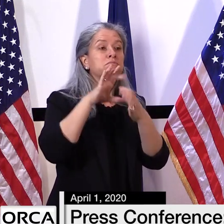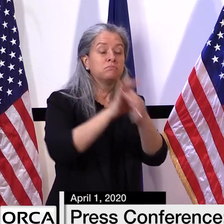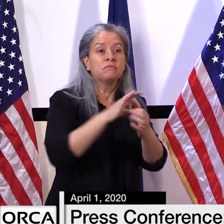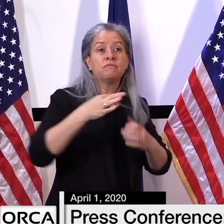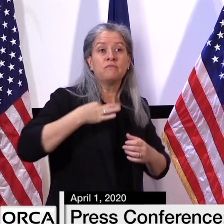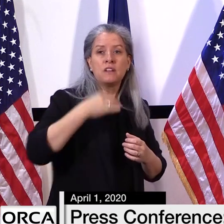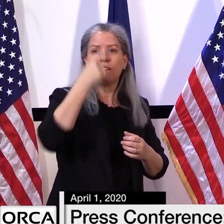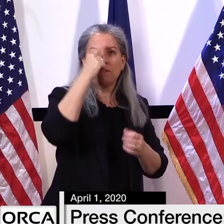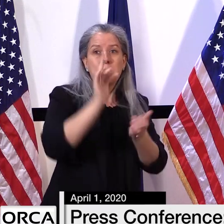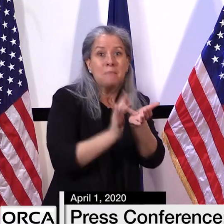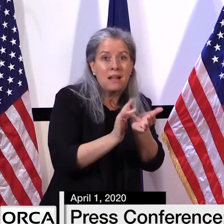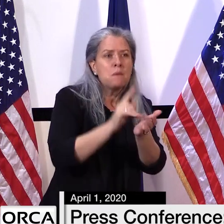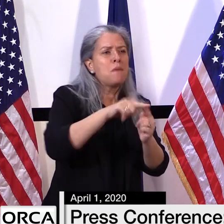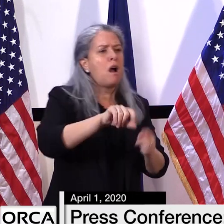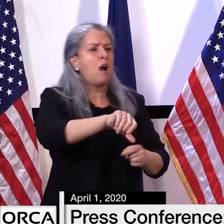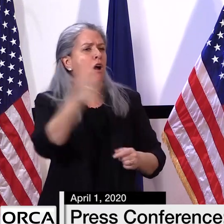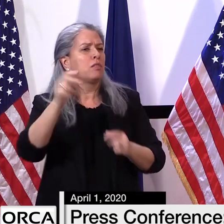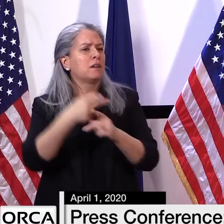need.